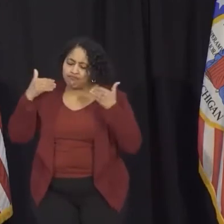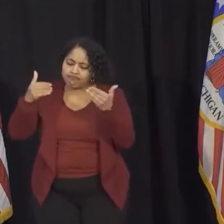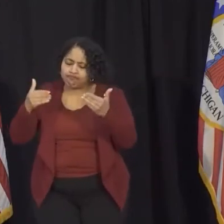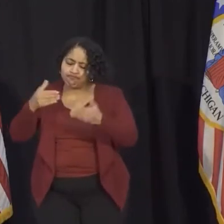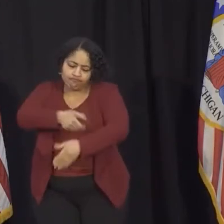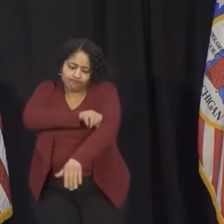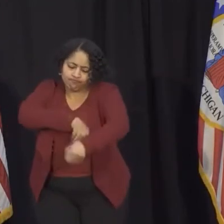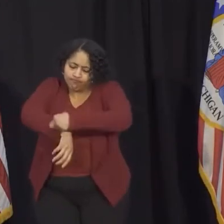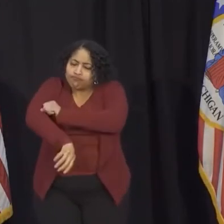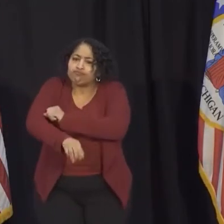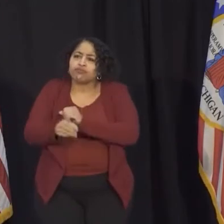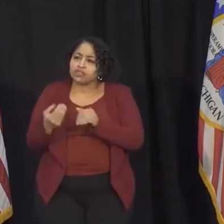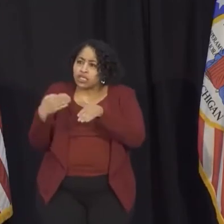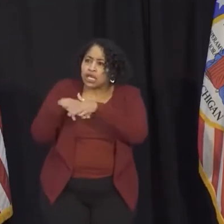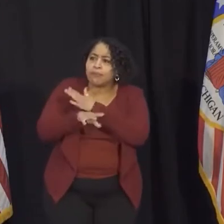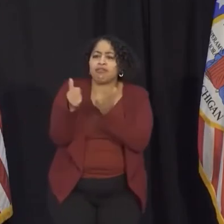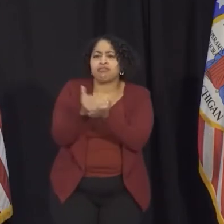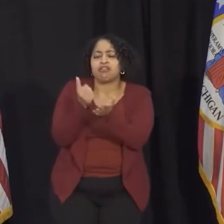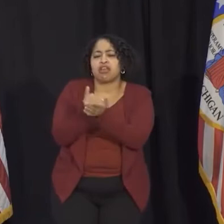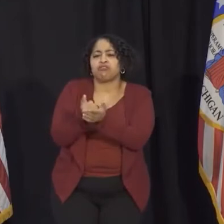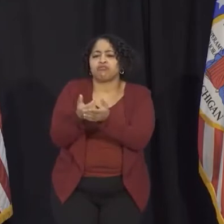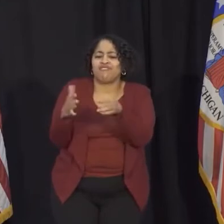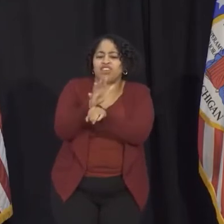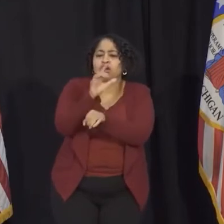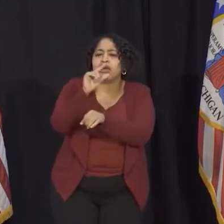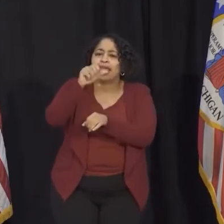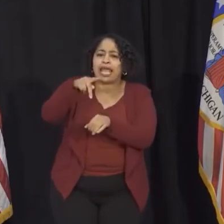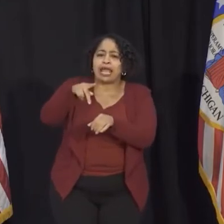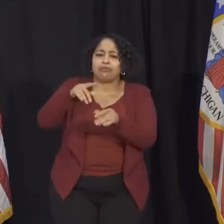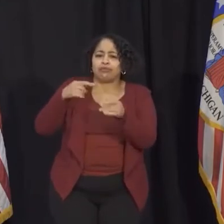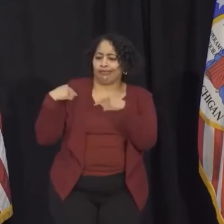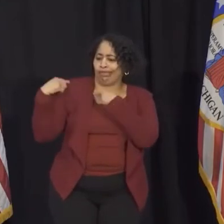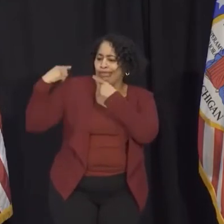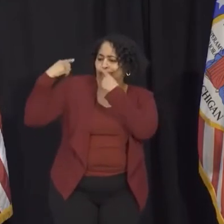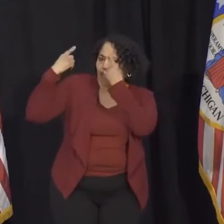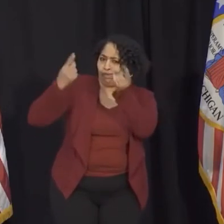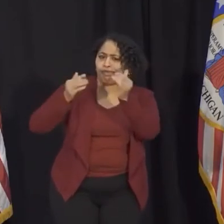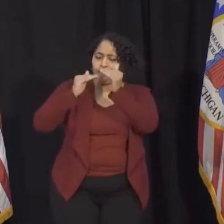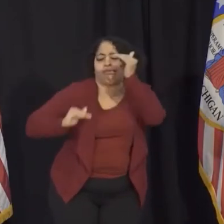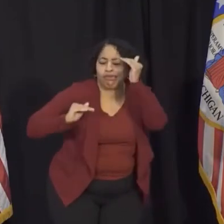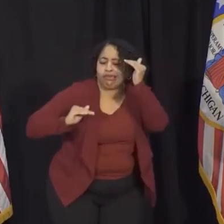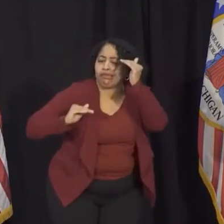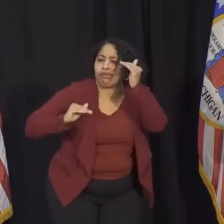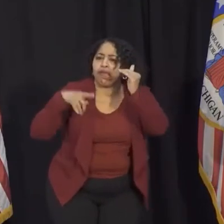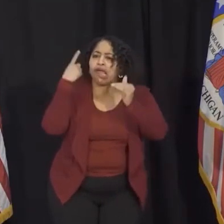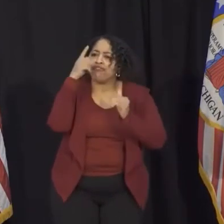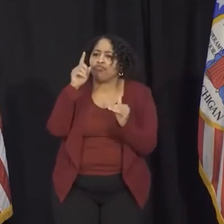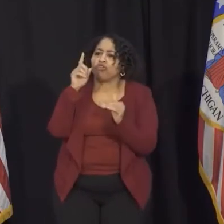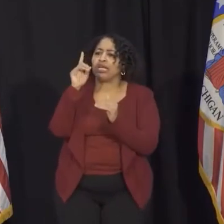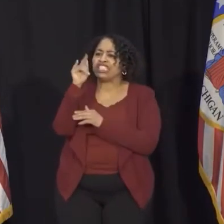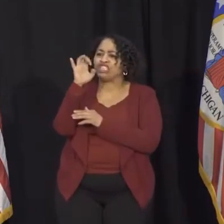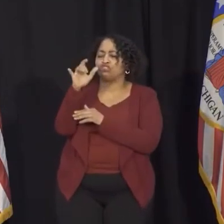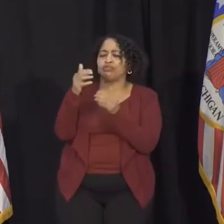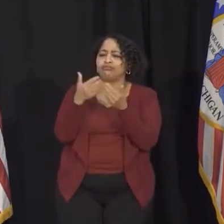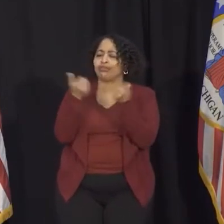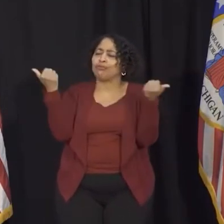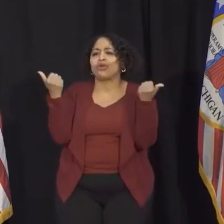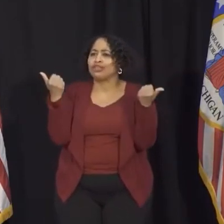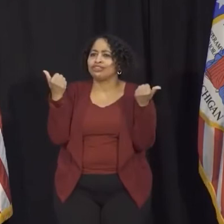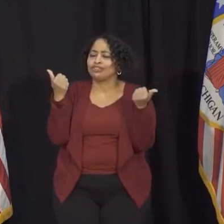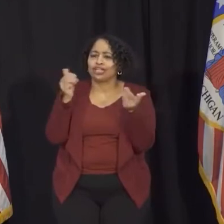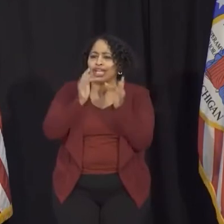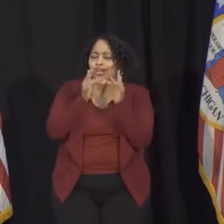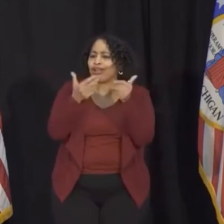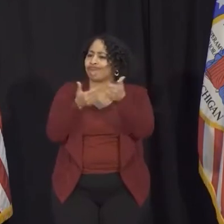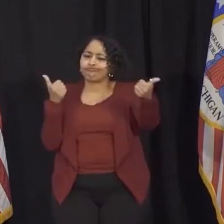to fill a gap that has been ongoing in our community regarding the digital divide. As you